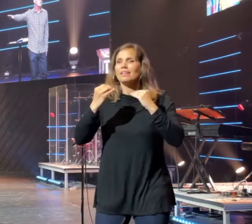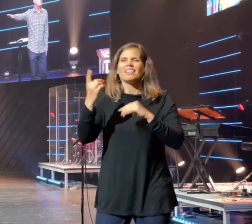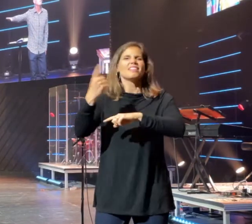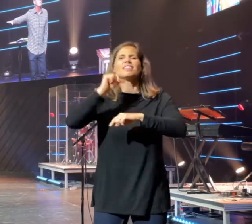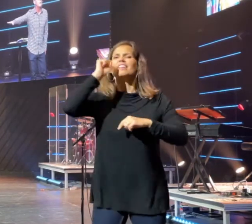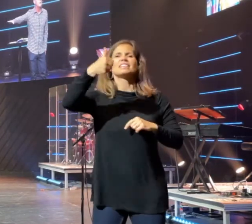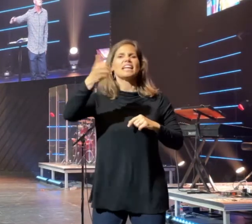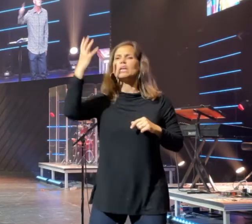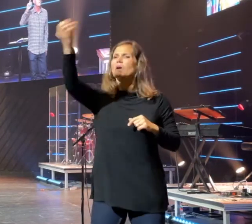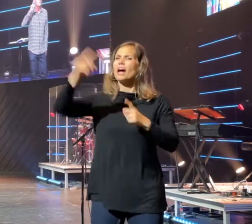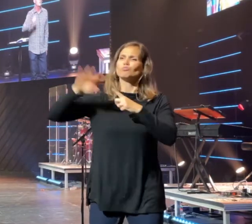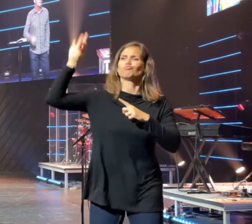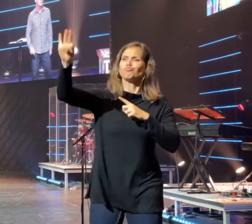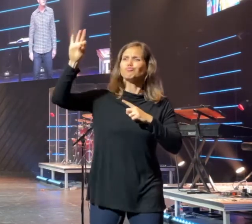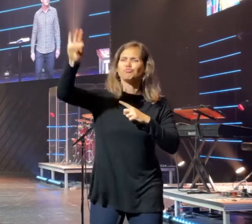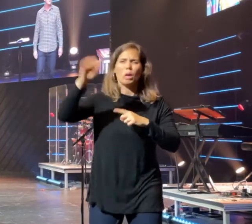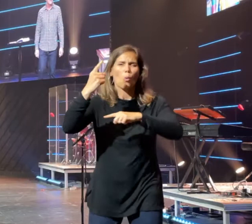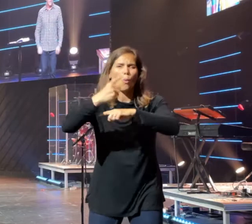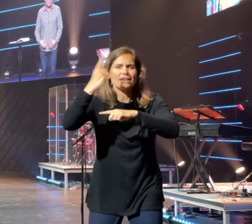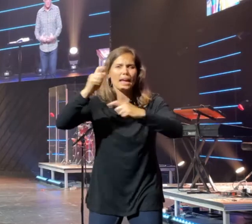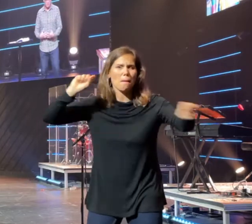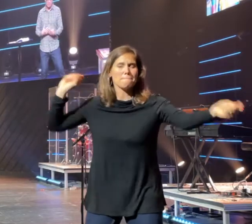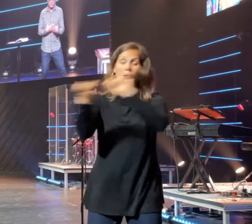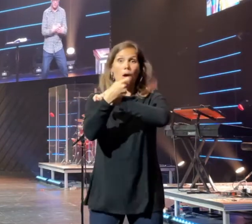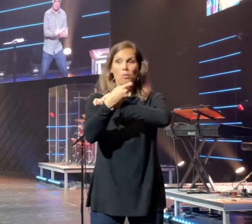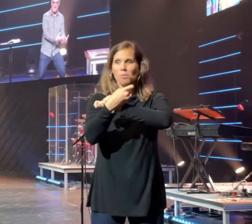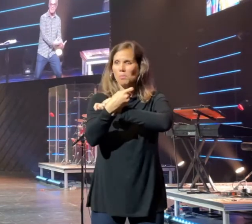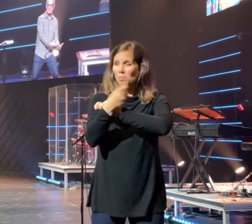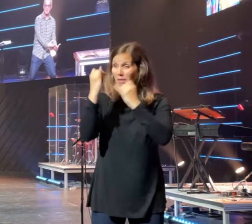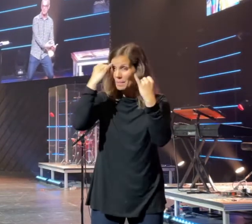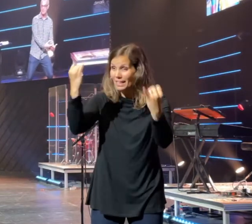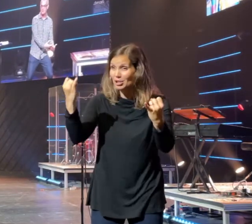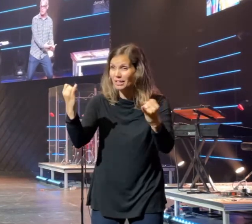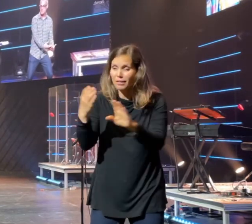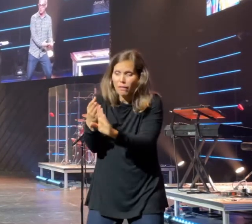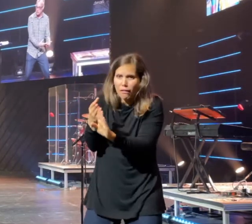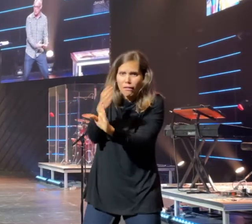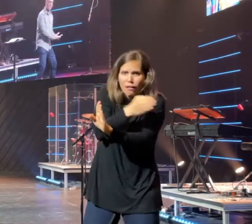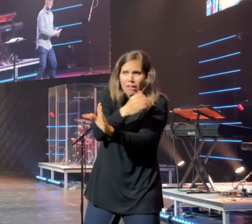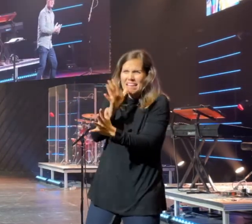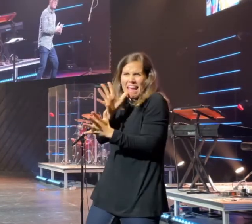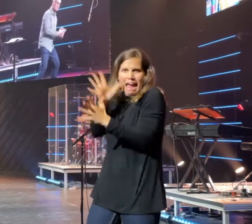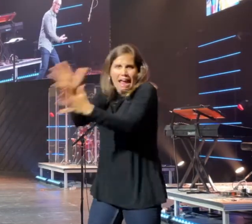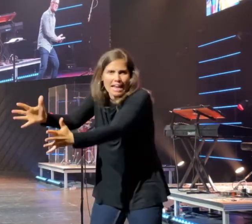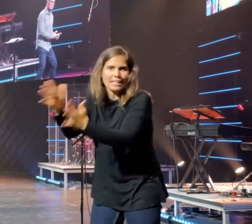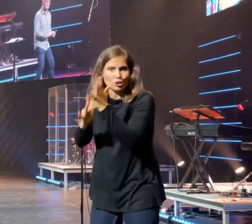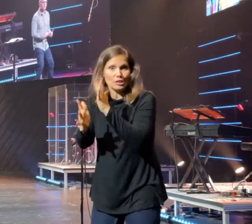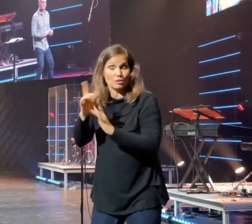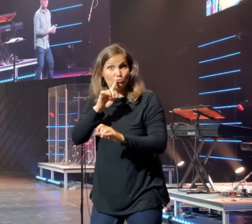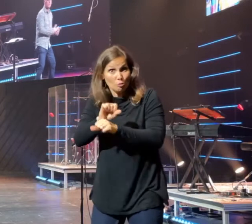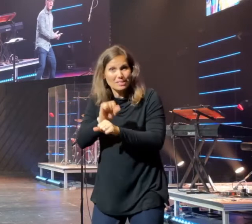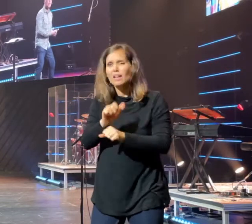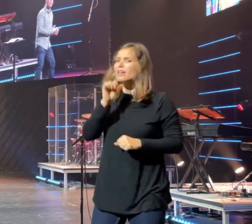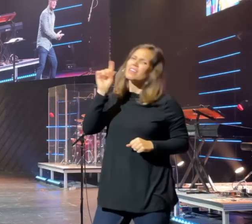He became an apostle overnight. And he went from despising Jesus, literally despising. He wasn't